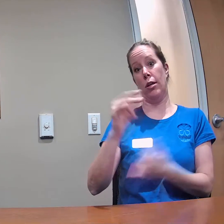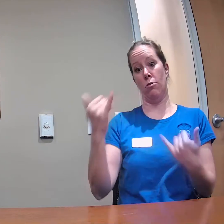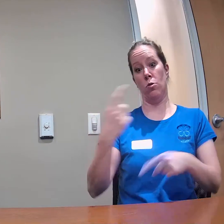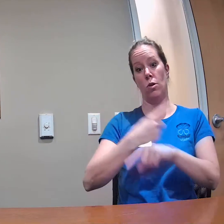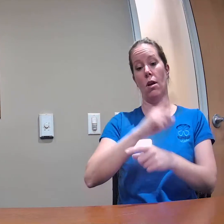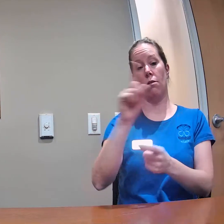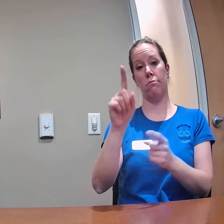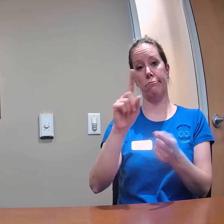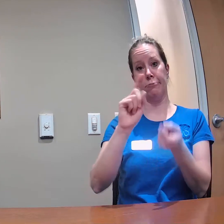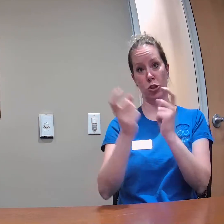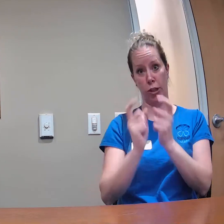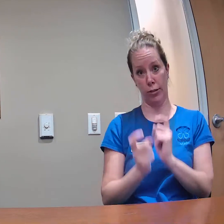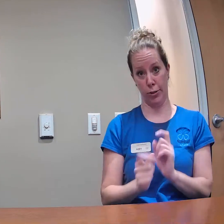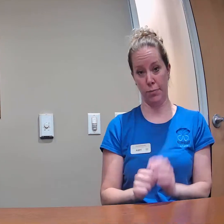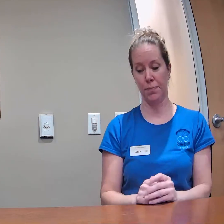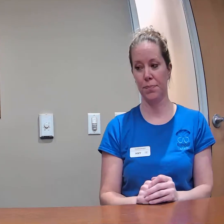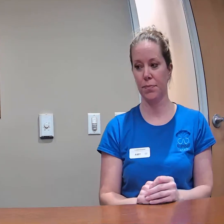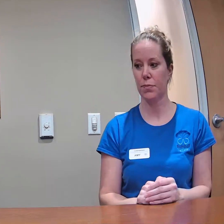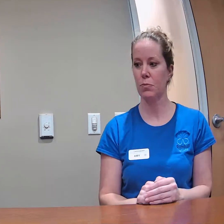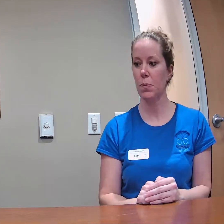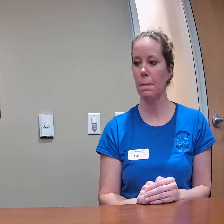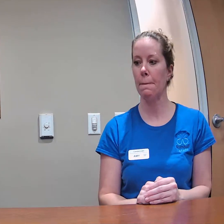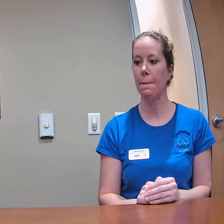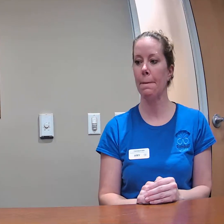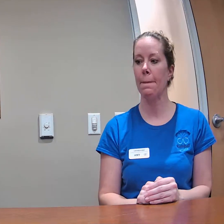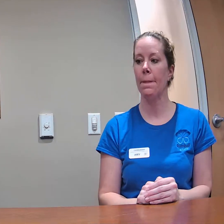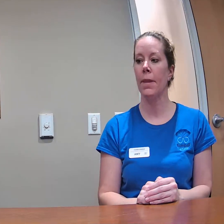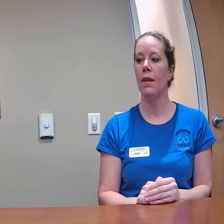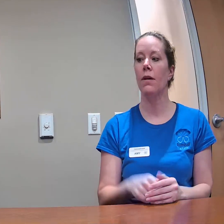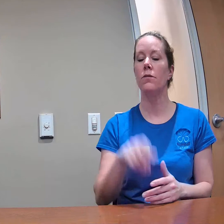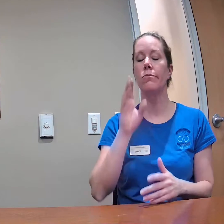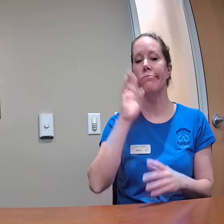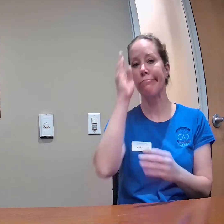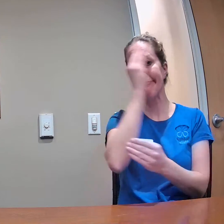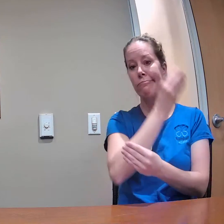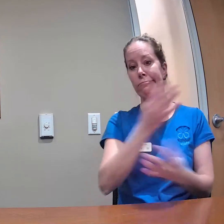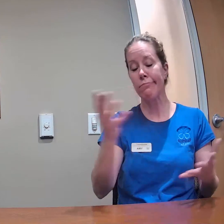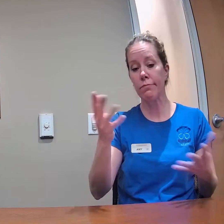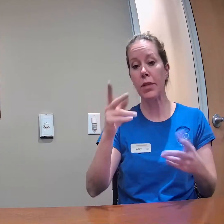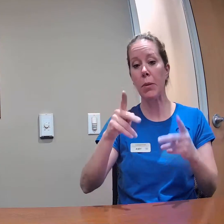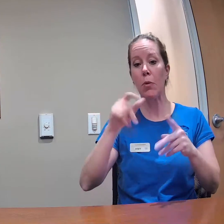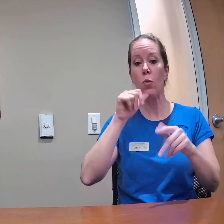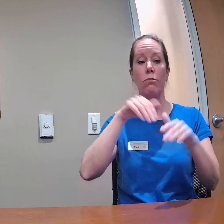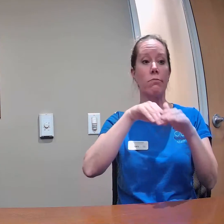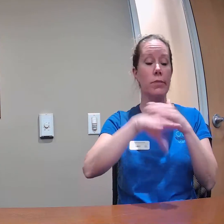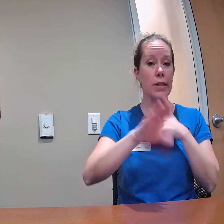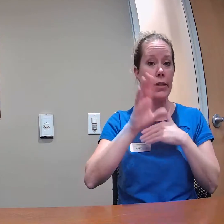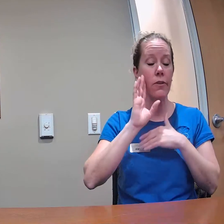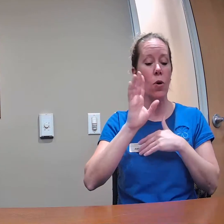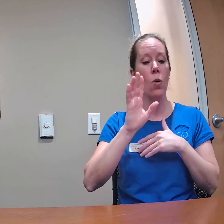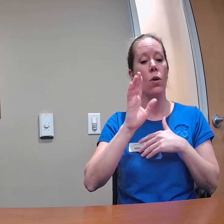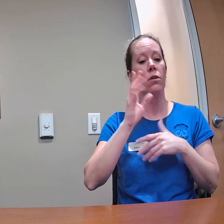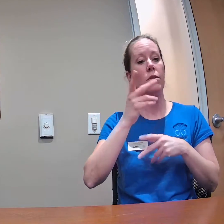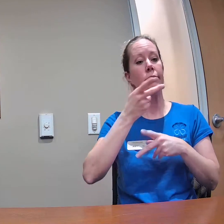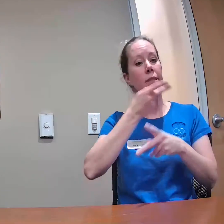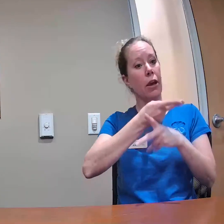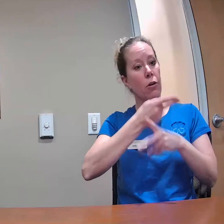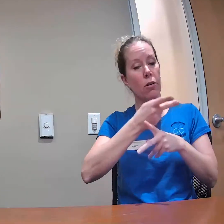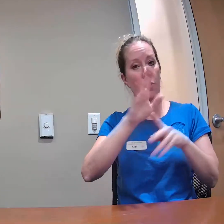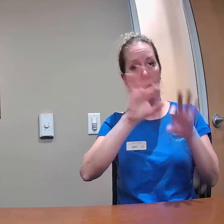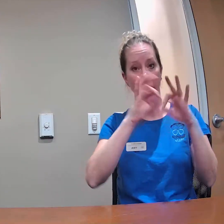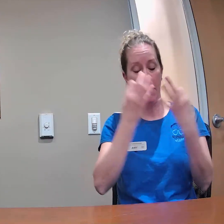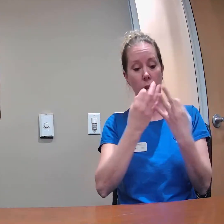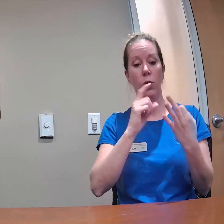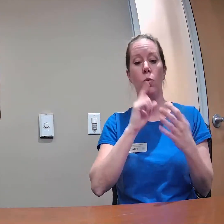actually. So we'll remind essential caregivers that it's very important for you to review this policy